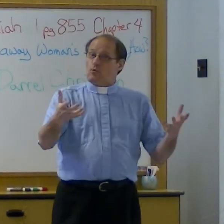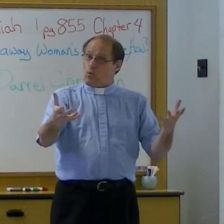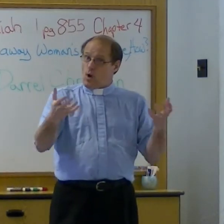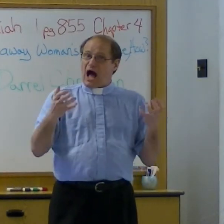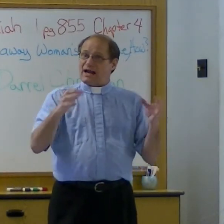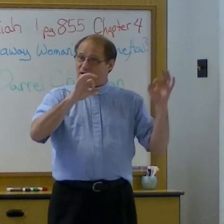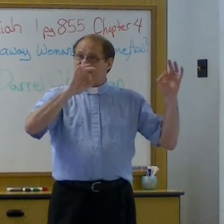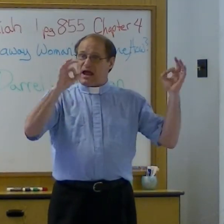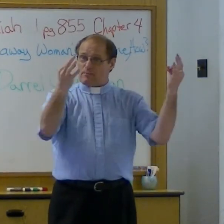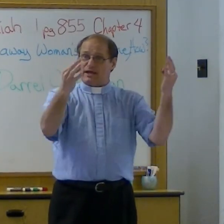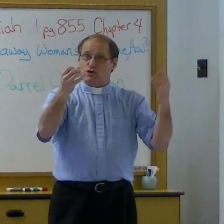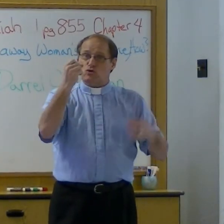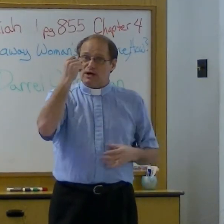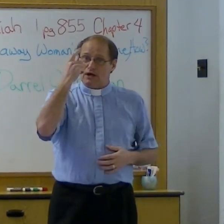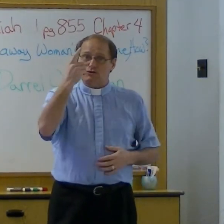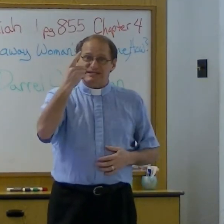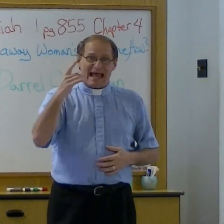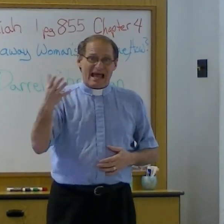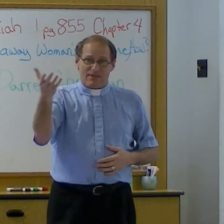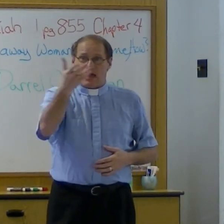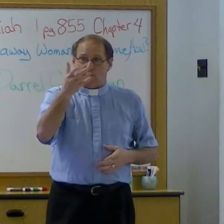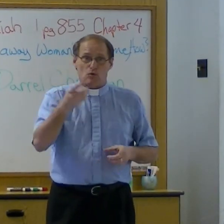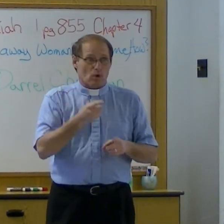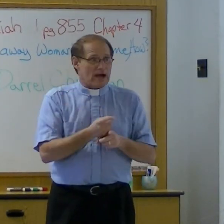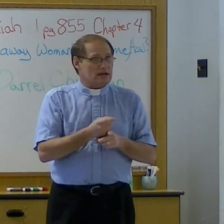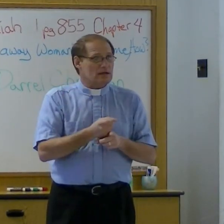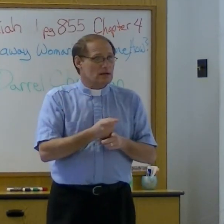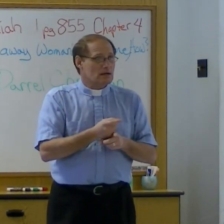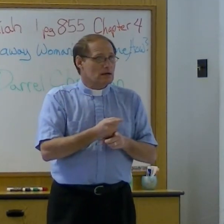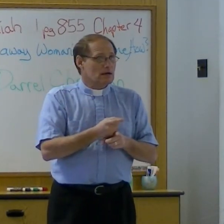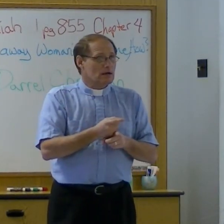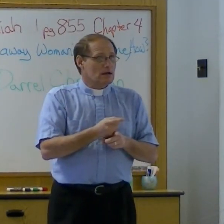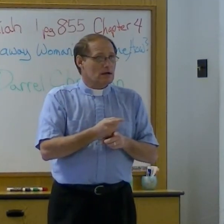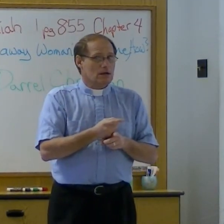they want a family who can understand them, right?